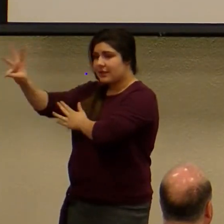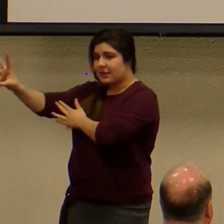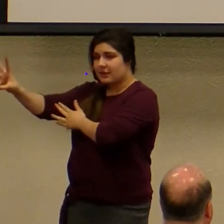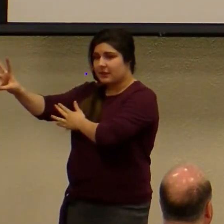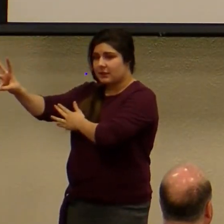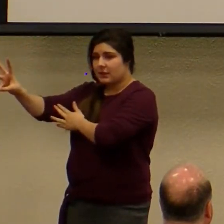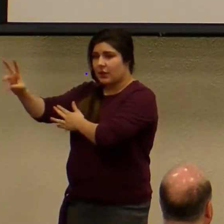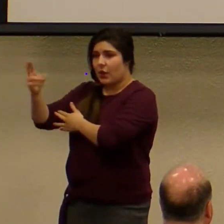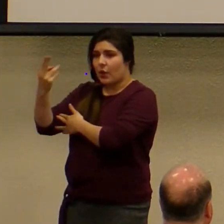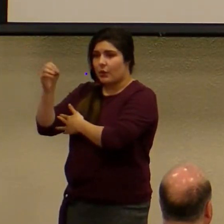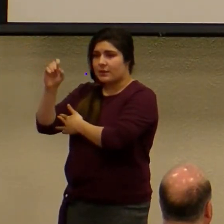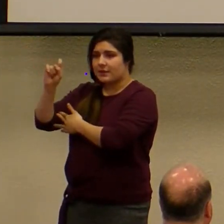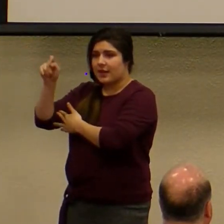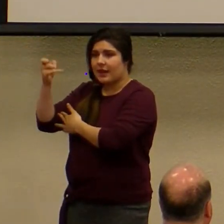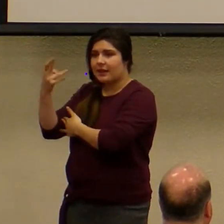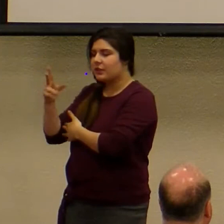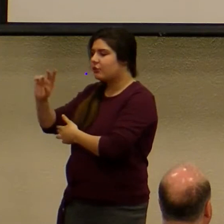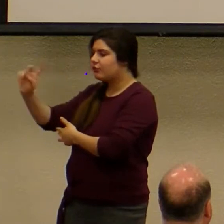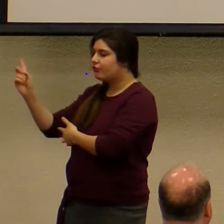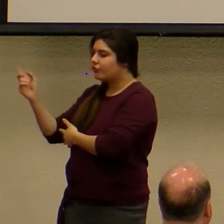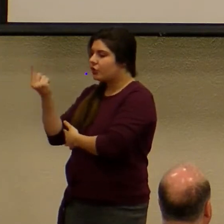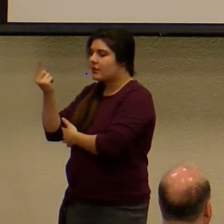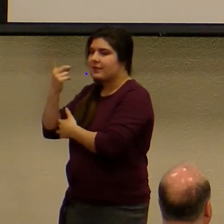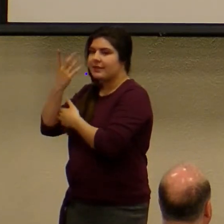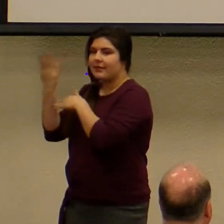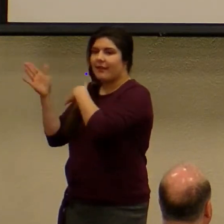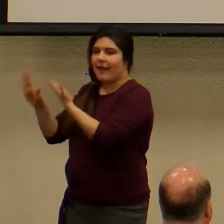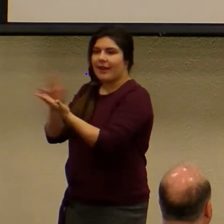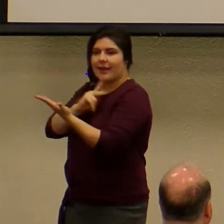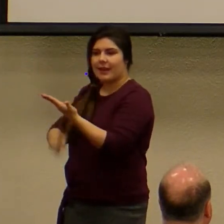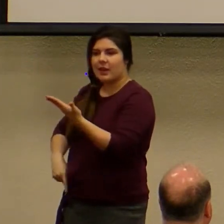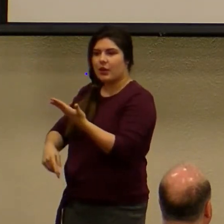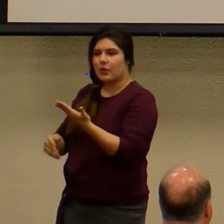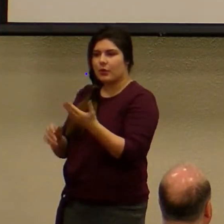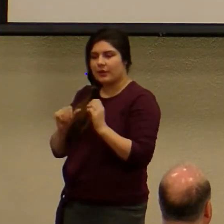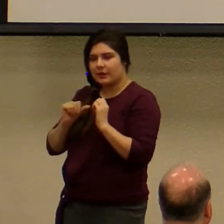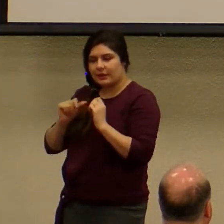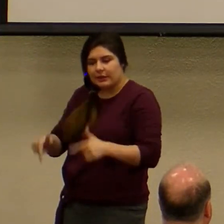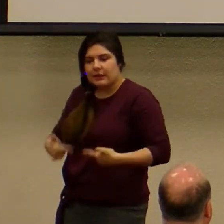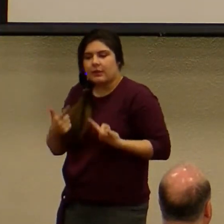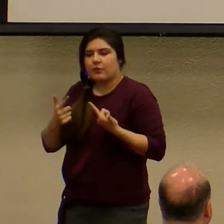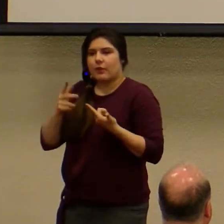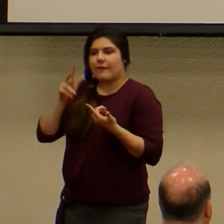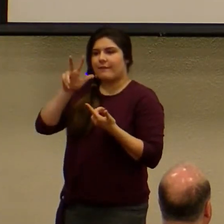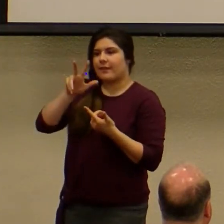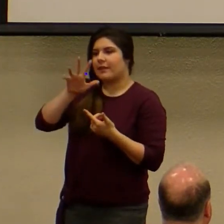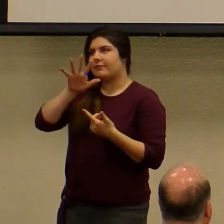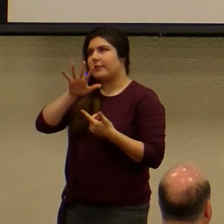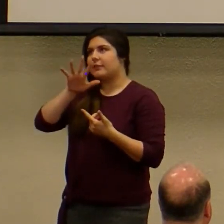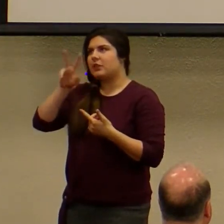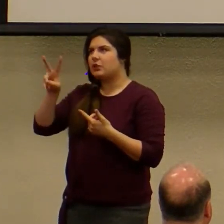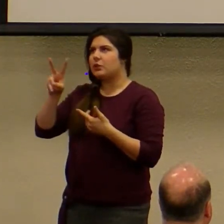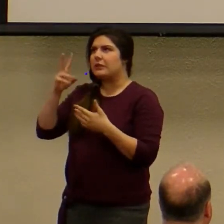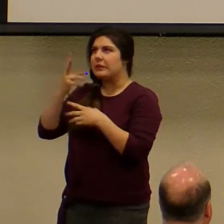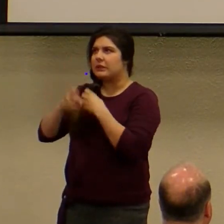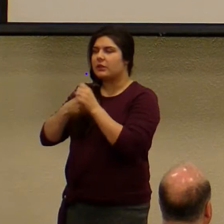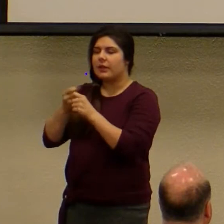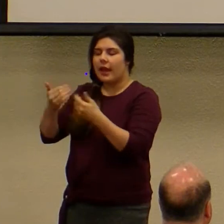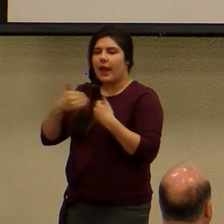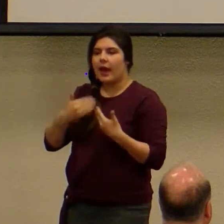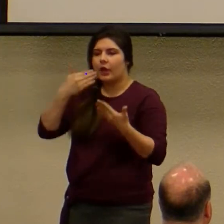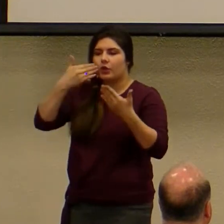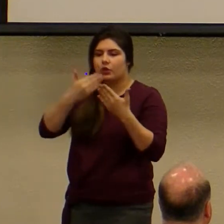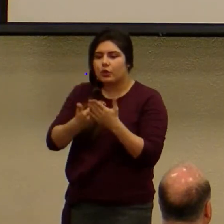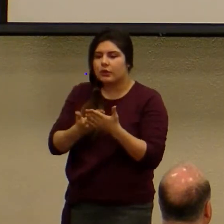that Uzziah had just died. This king who had prospered for 52 some odd years. This king who brought prosperity